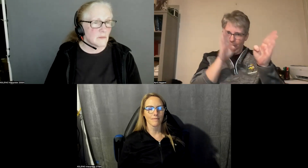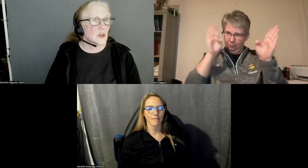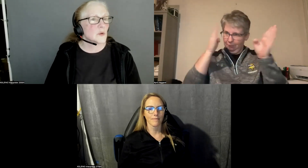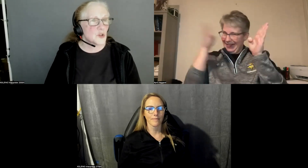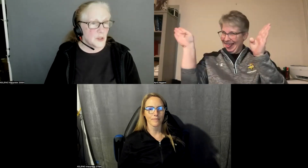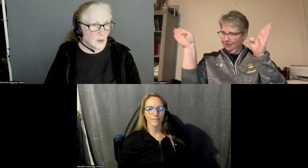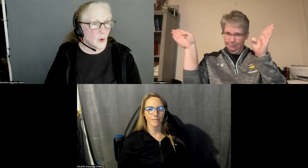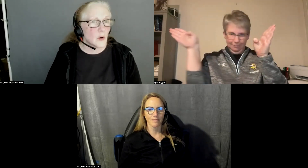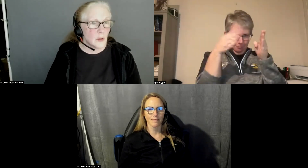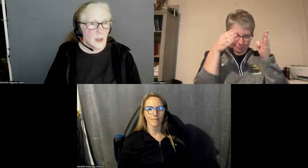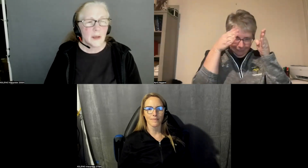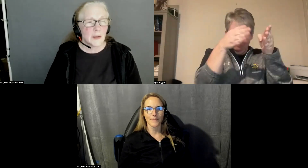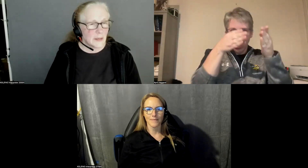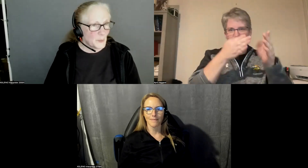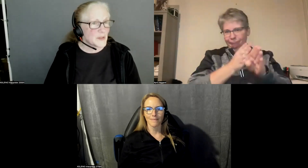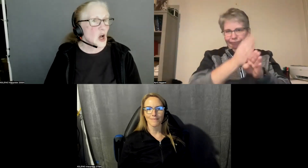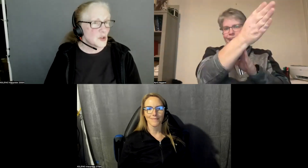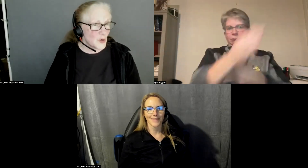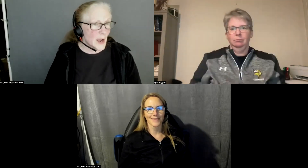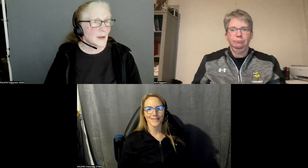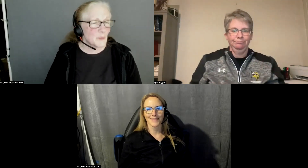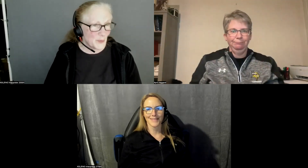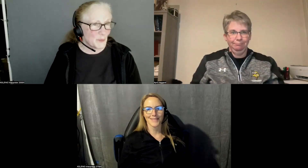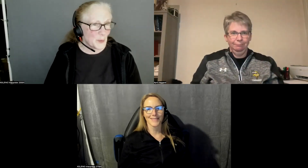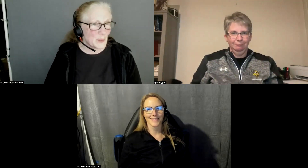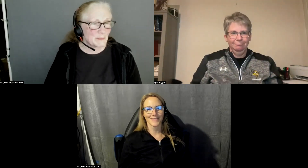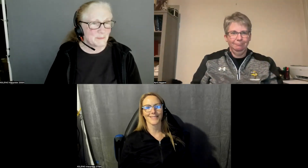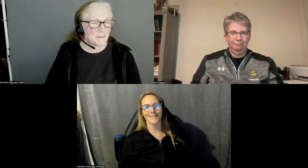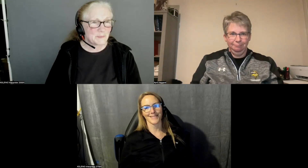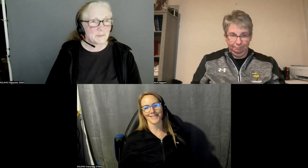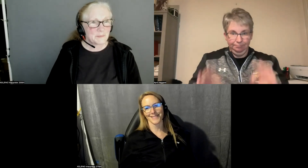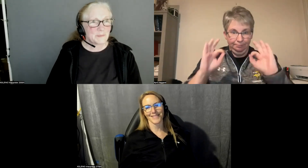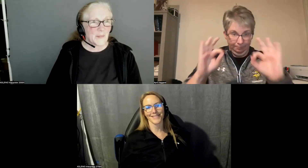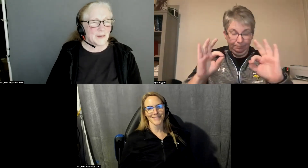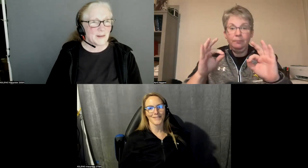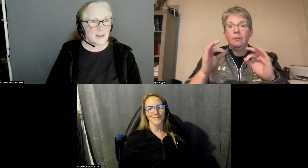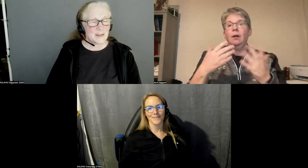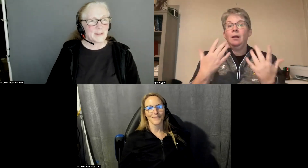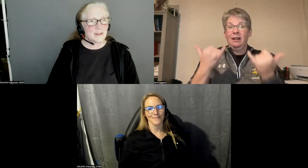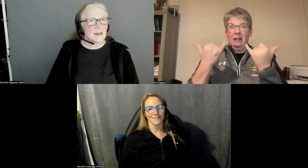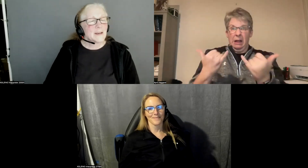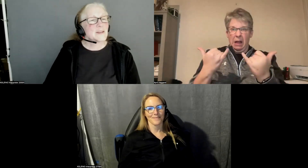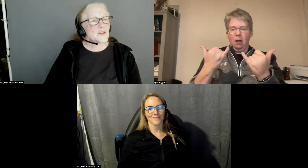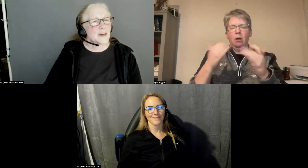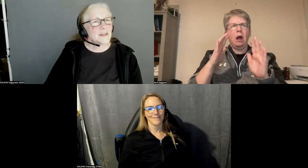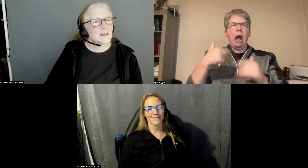this and, achieve the goal and keep us on track moving forward. Not get